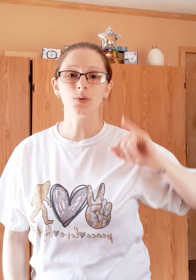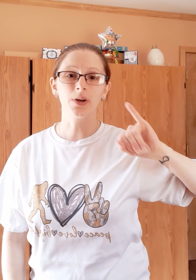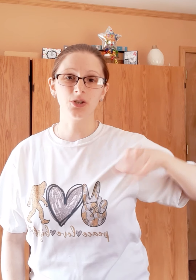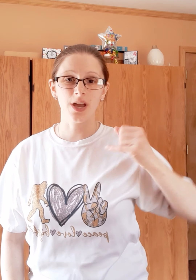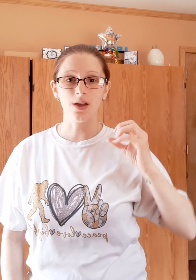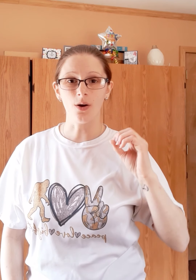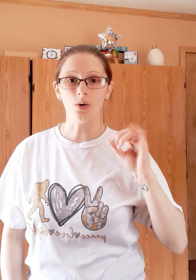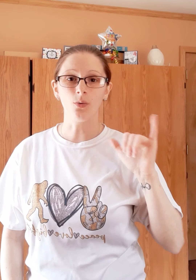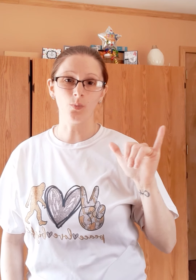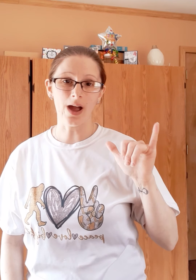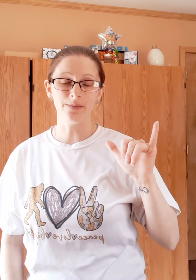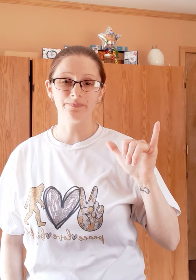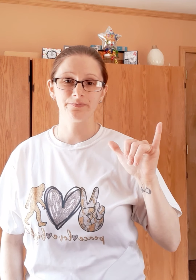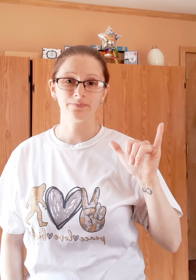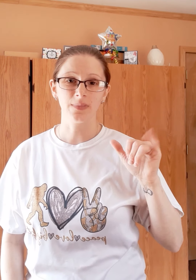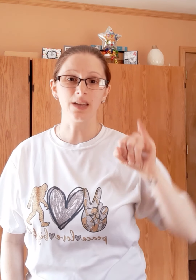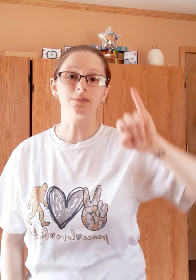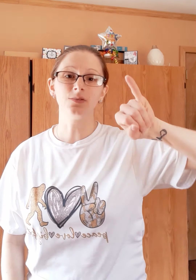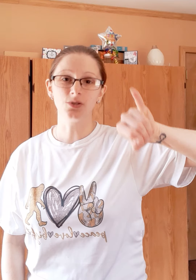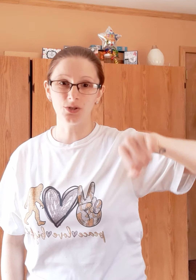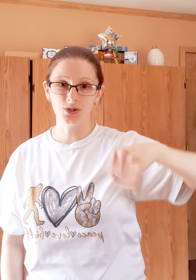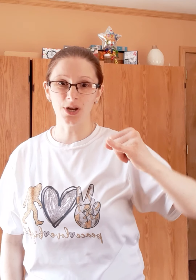quick J-O-Y. Again,